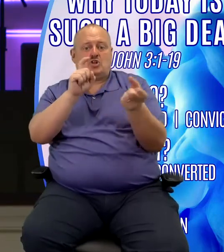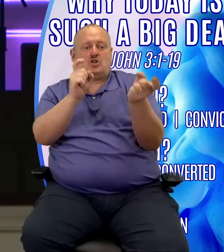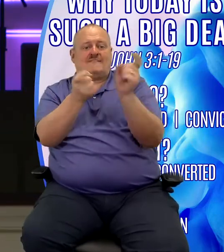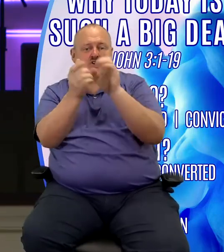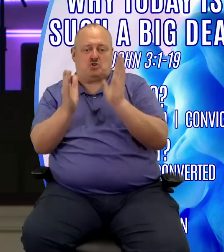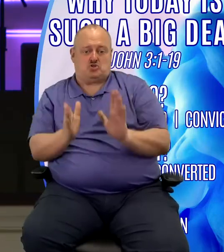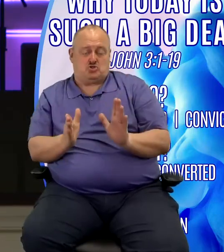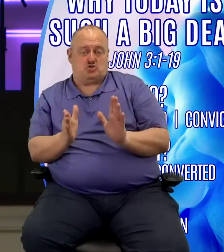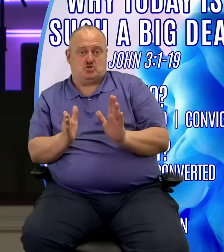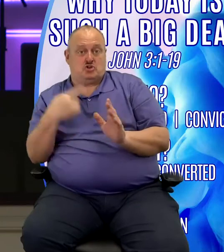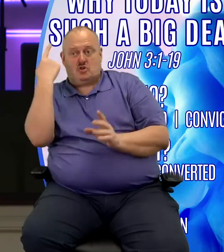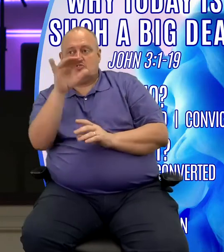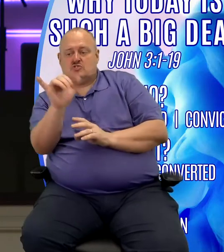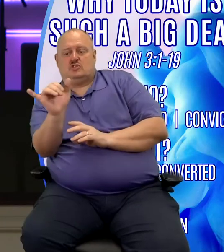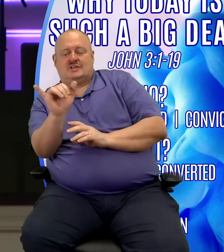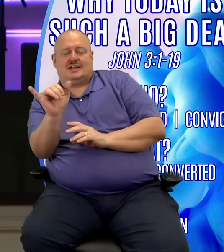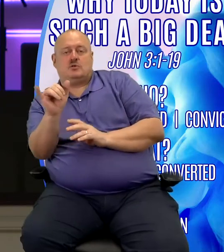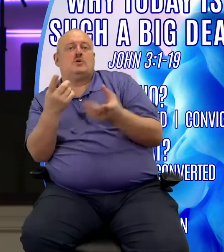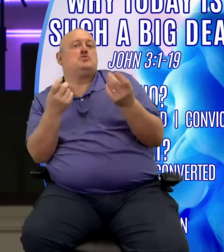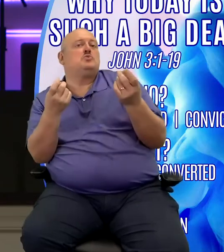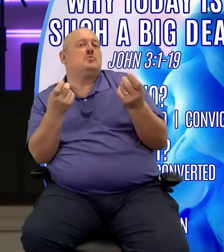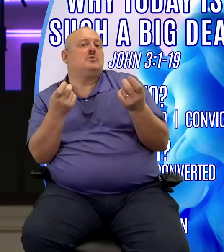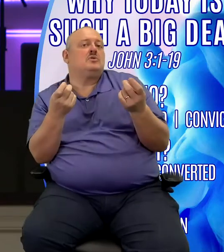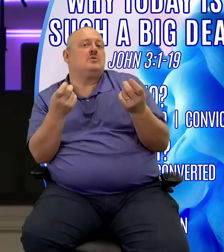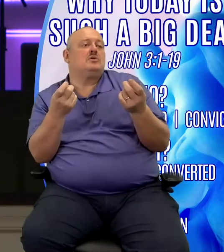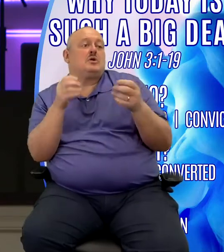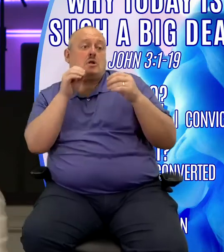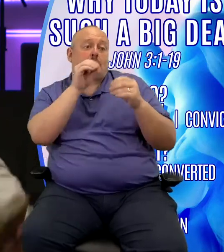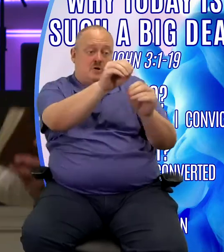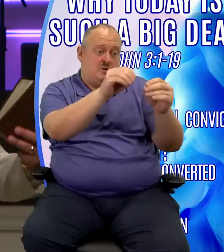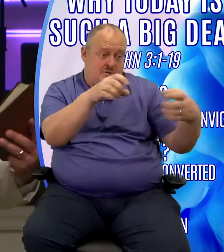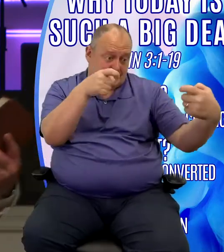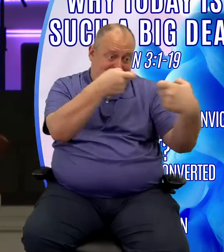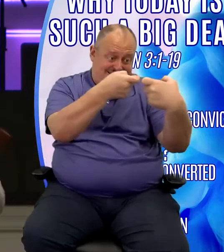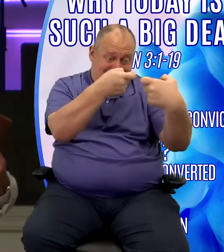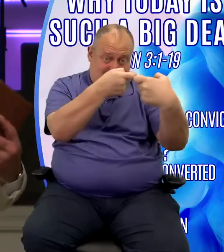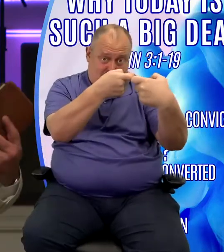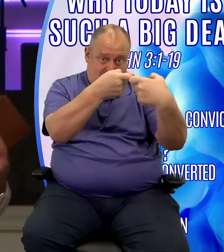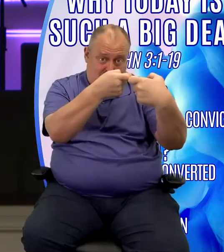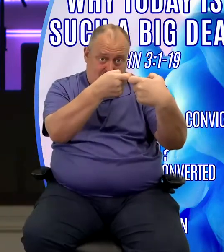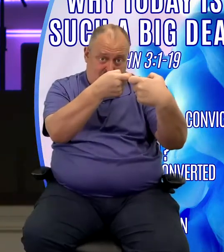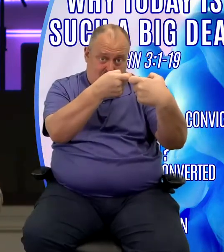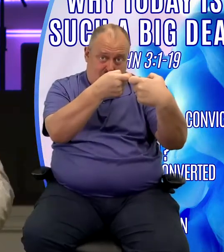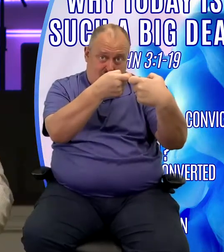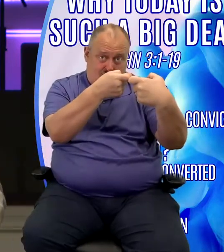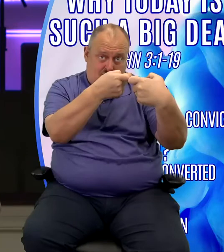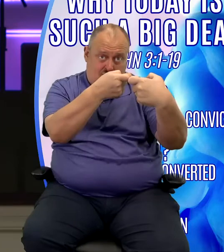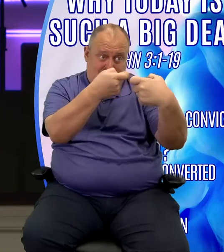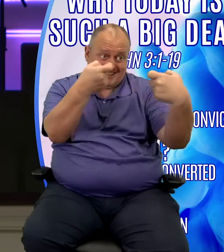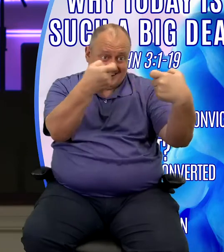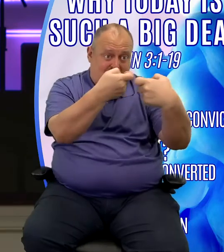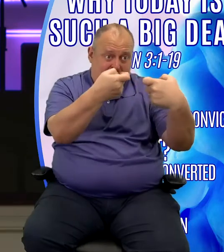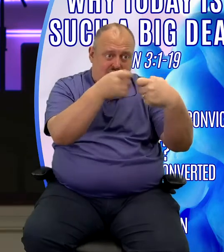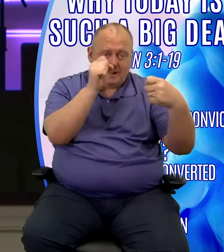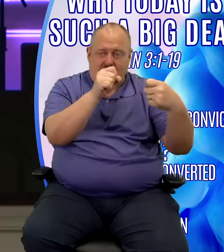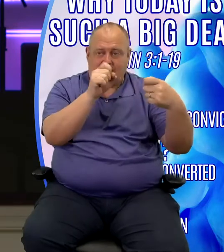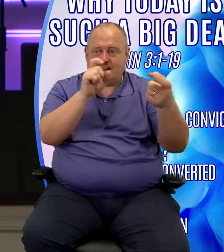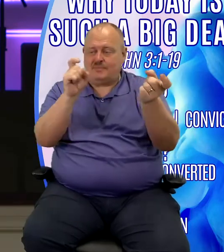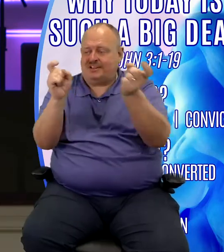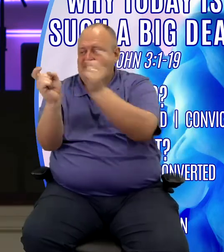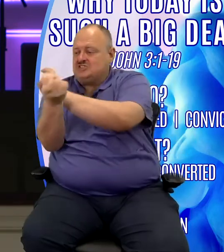Now, what does that device do? It plugs into the wall so that the source that is coming from the wall can be